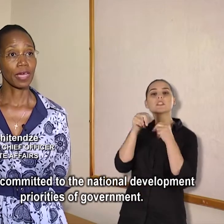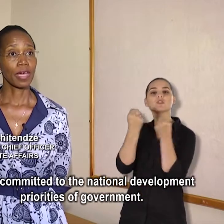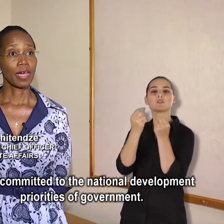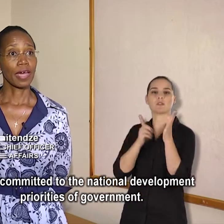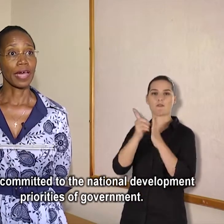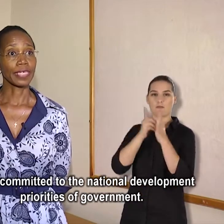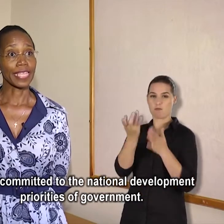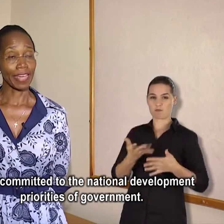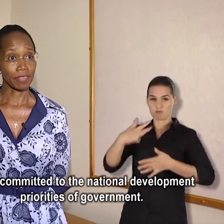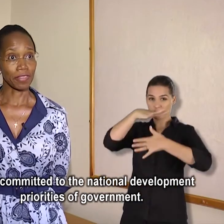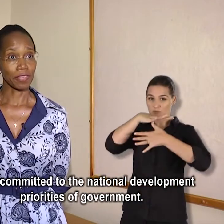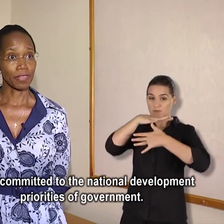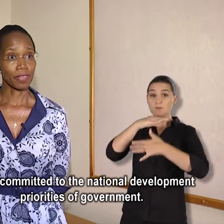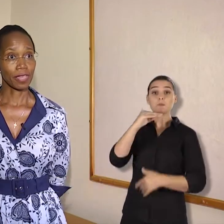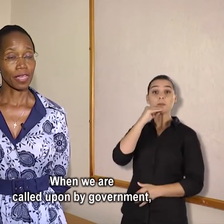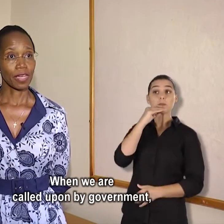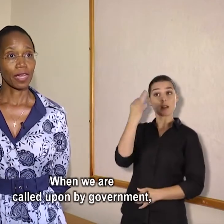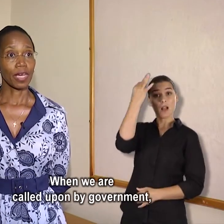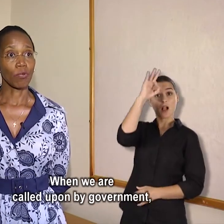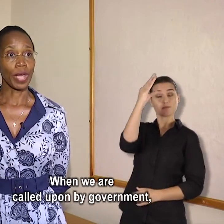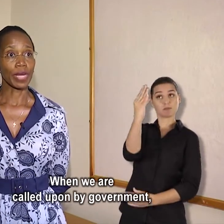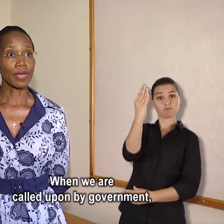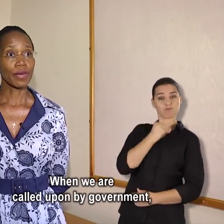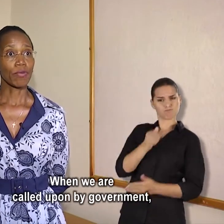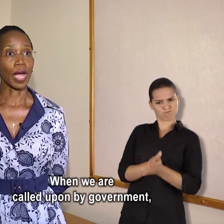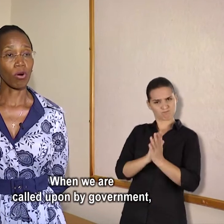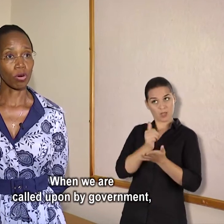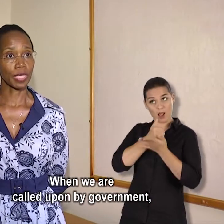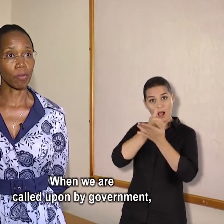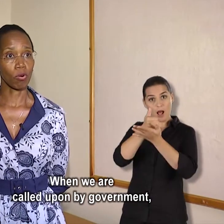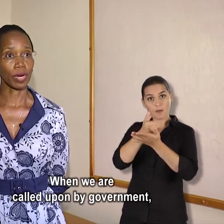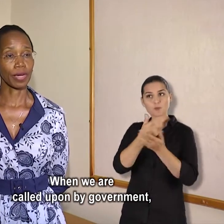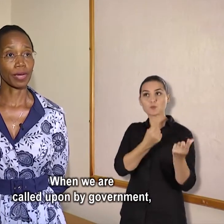government and the SDGs. And